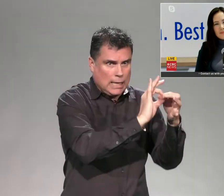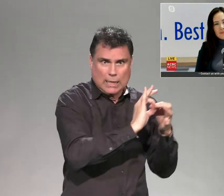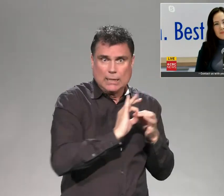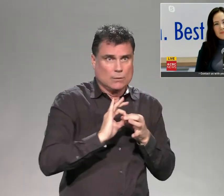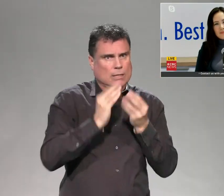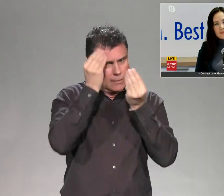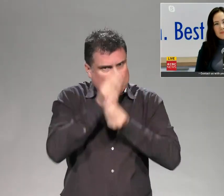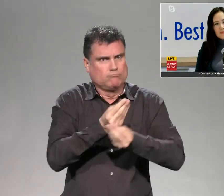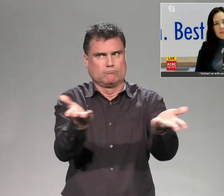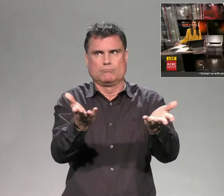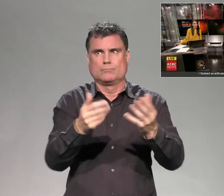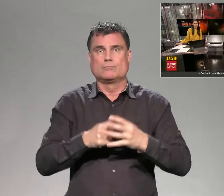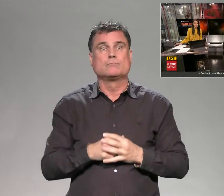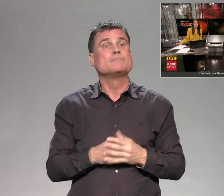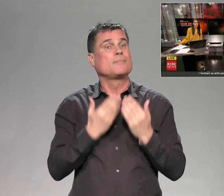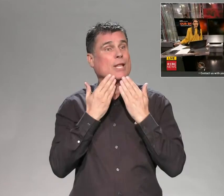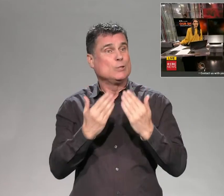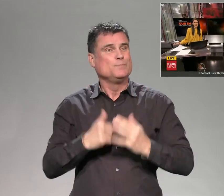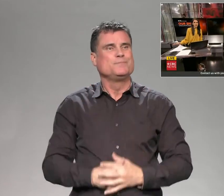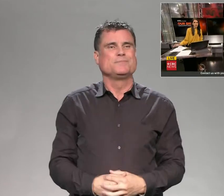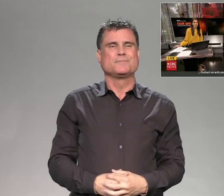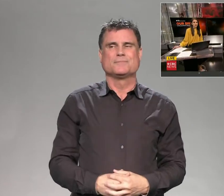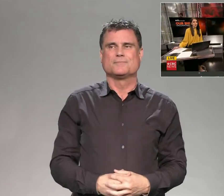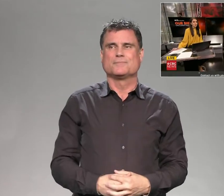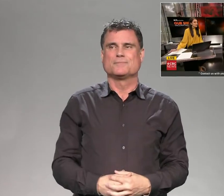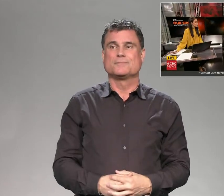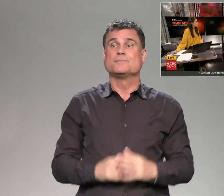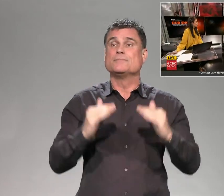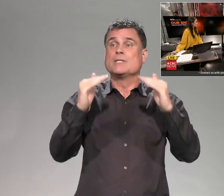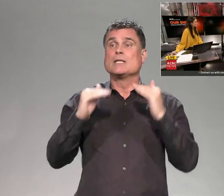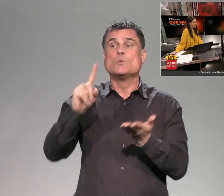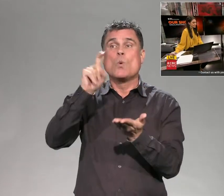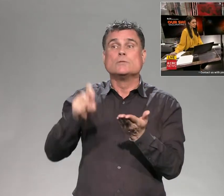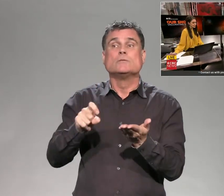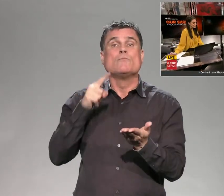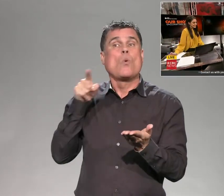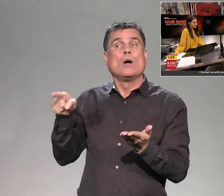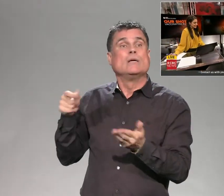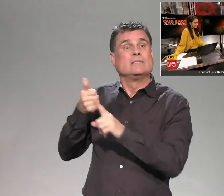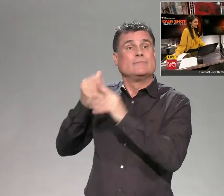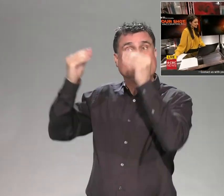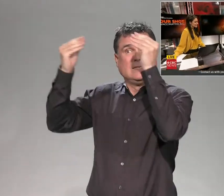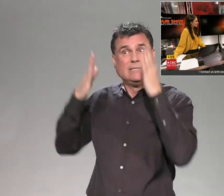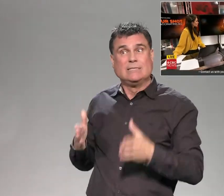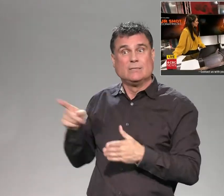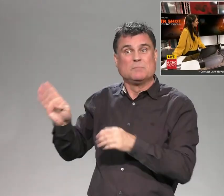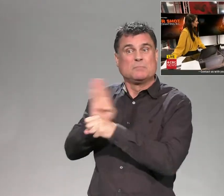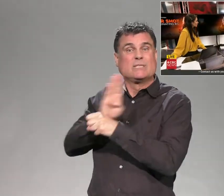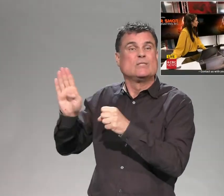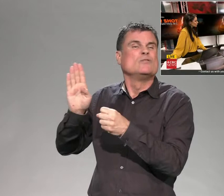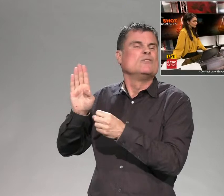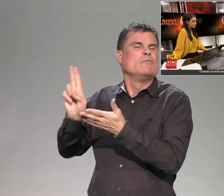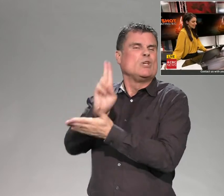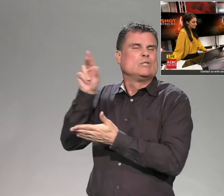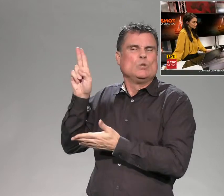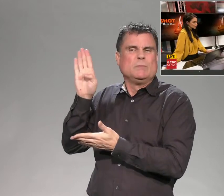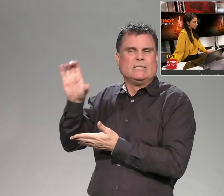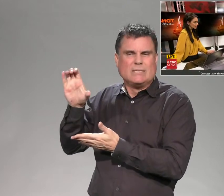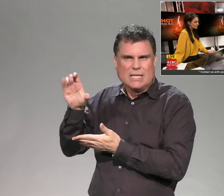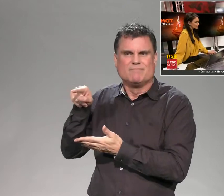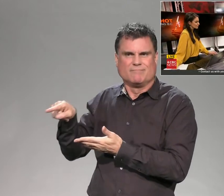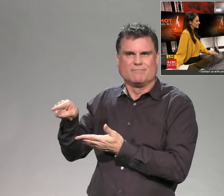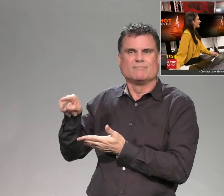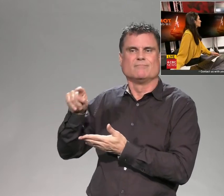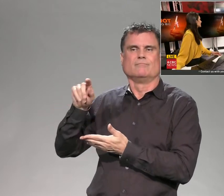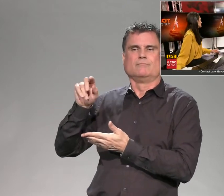much. Okay, question now for Professor Nagarajan. You researched the best ways to set up vaccination clinics. What are the challenges